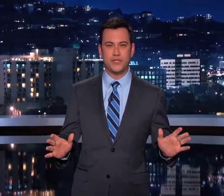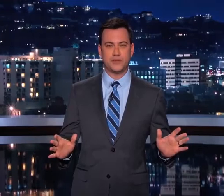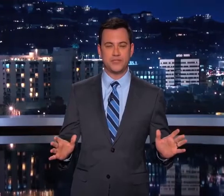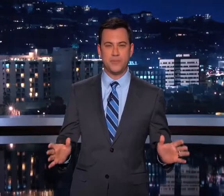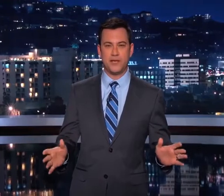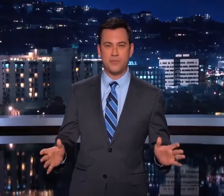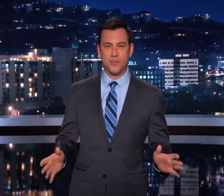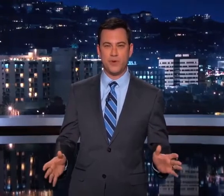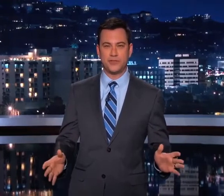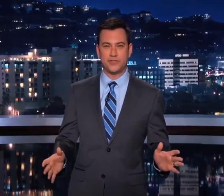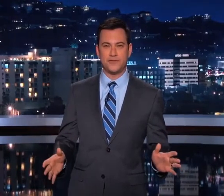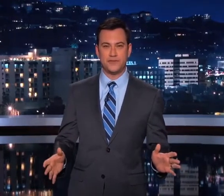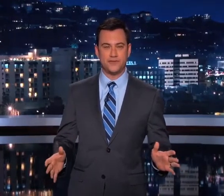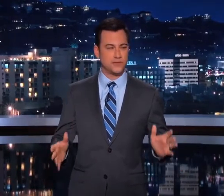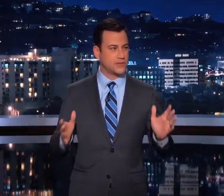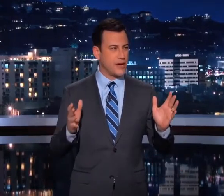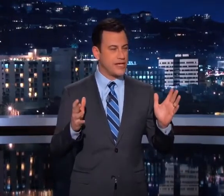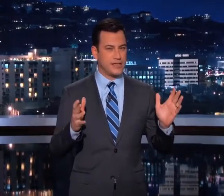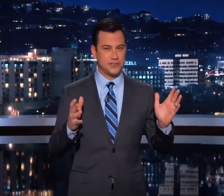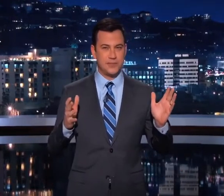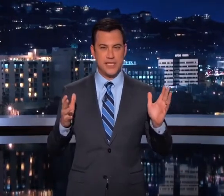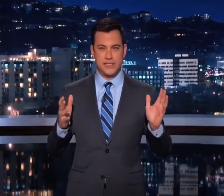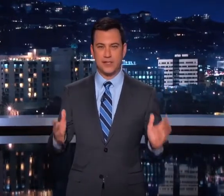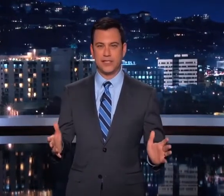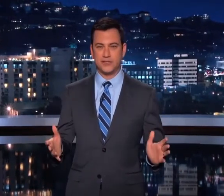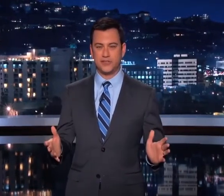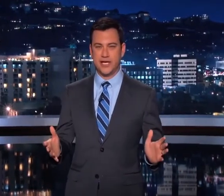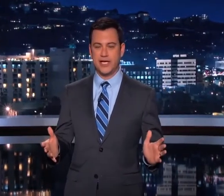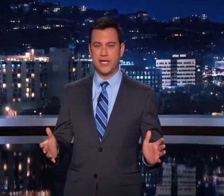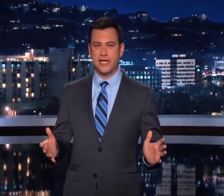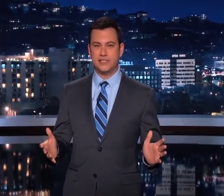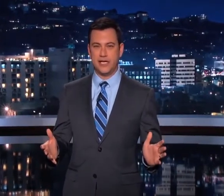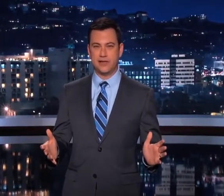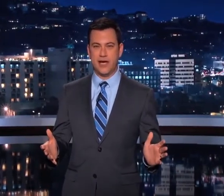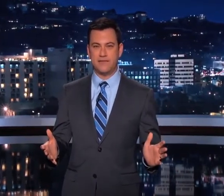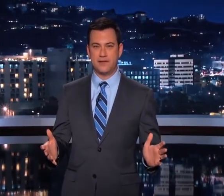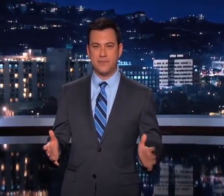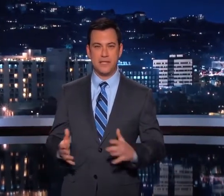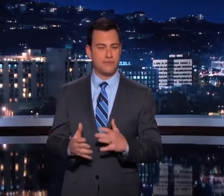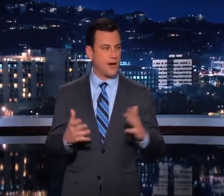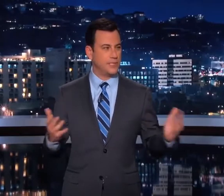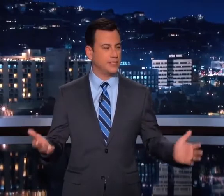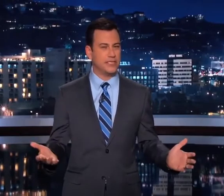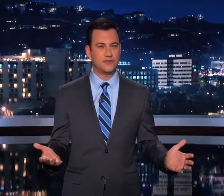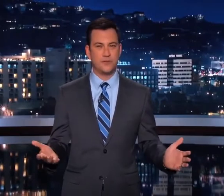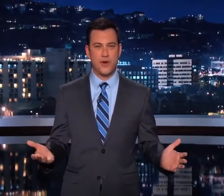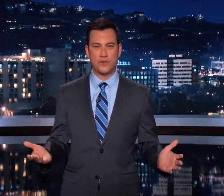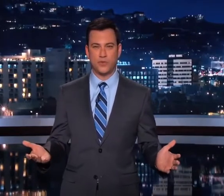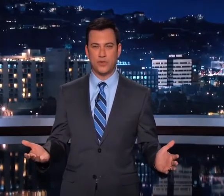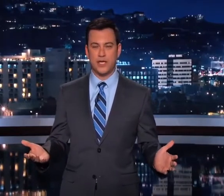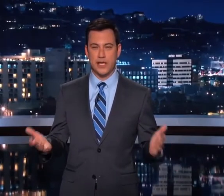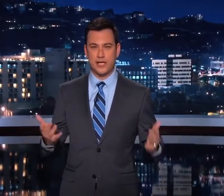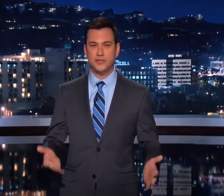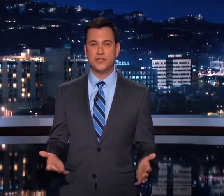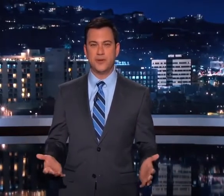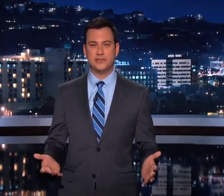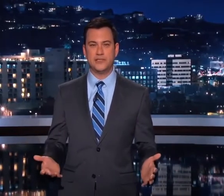There was a big memorial service for the great Nelson Mandela yesterday in South Africa. Many prominent leaders from around the world, including President